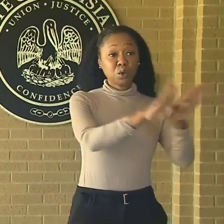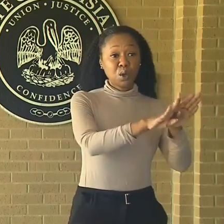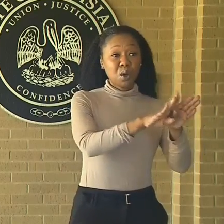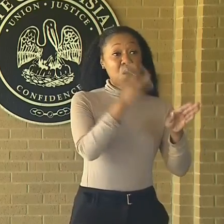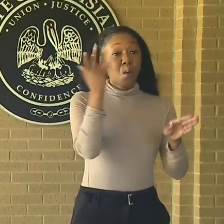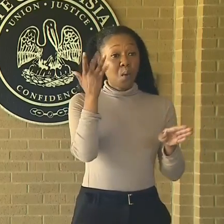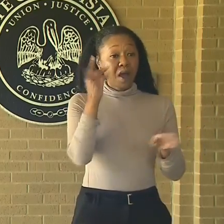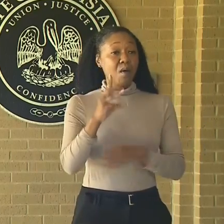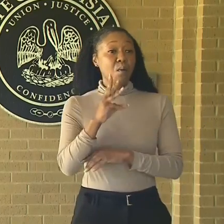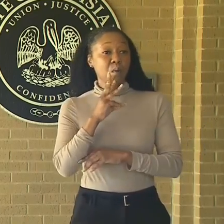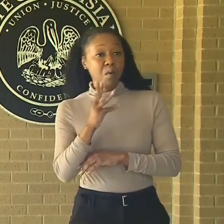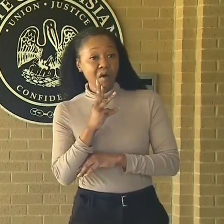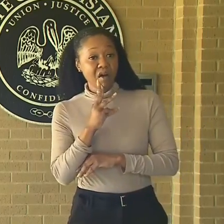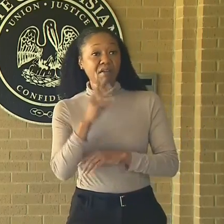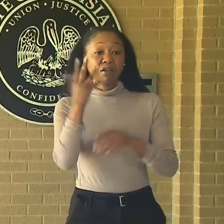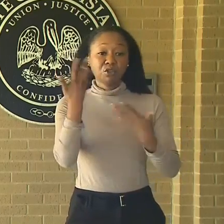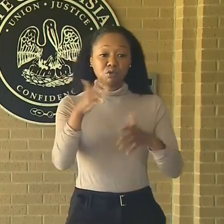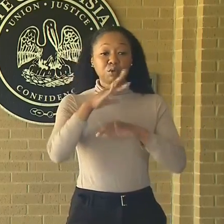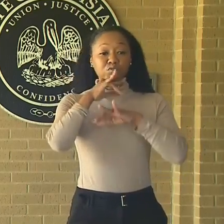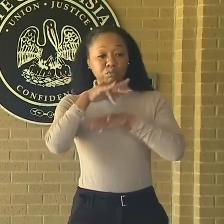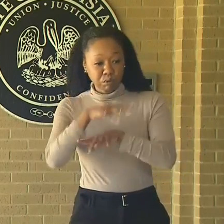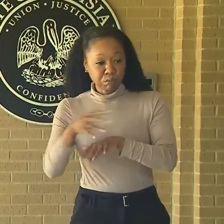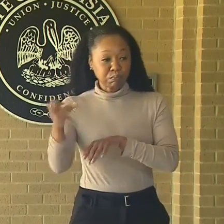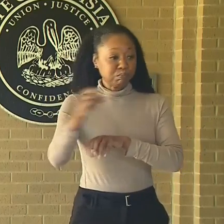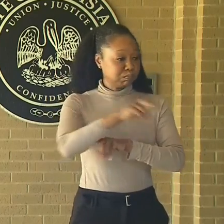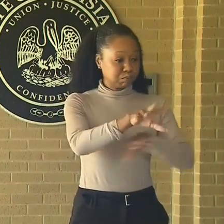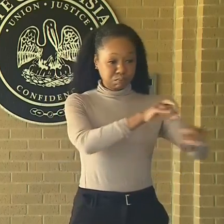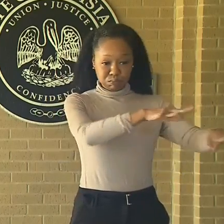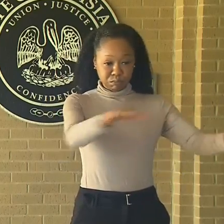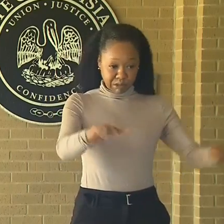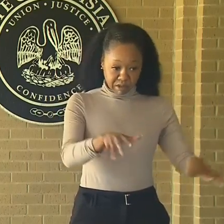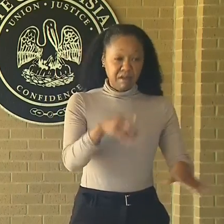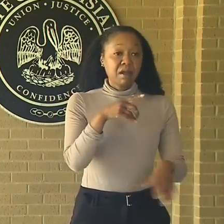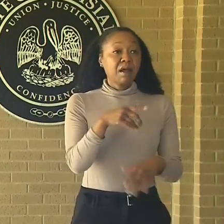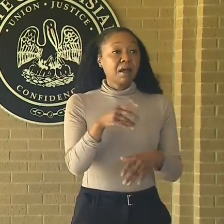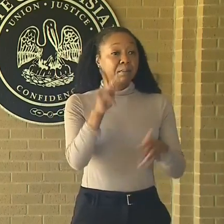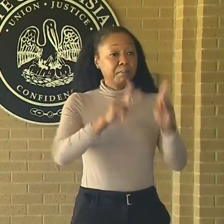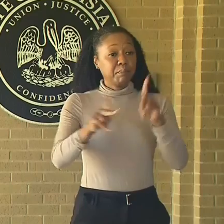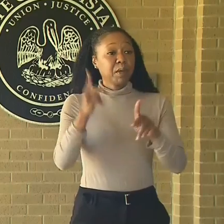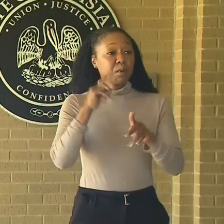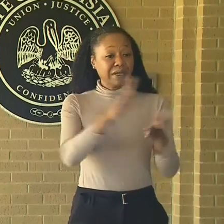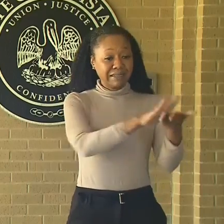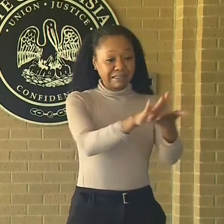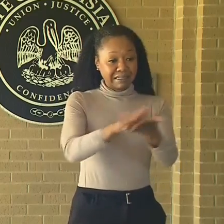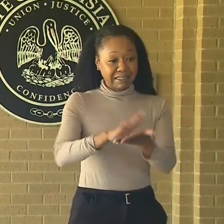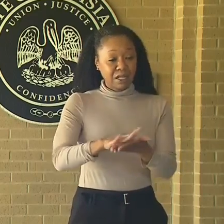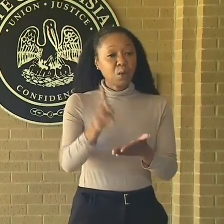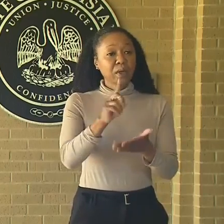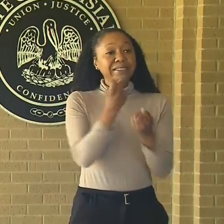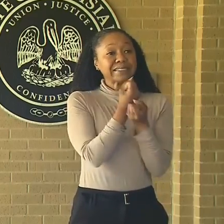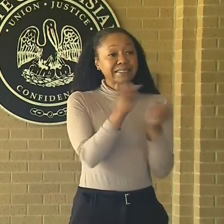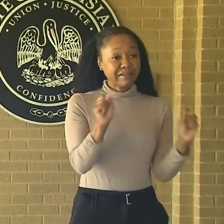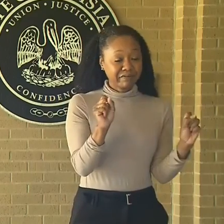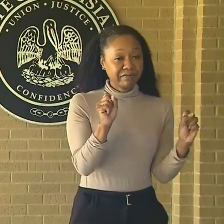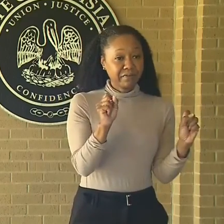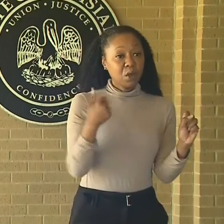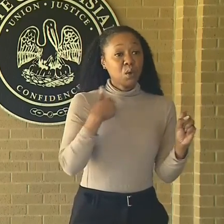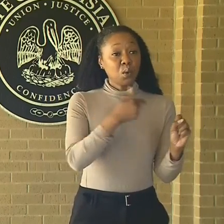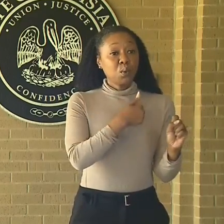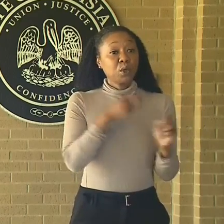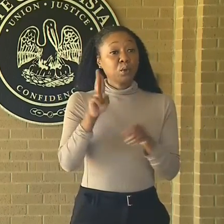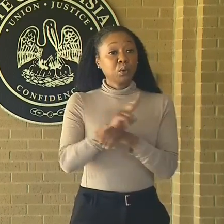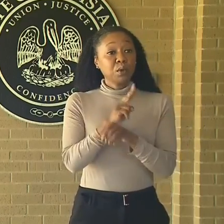debris. Crews are out removing the debris where it is safe to do so, and as you know, we use